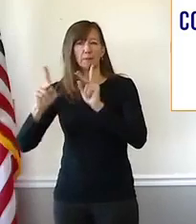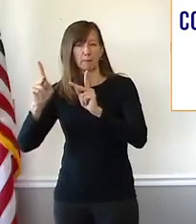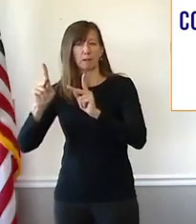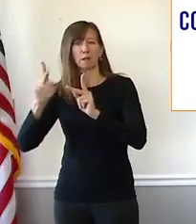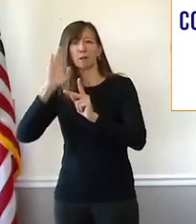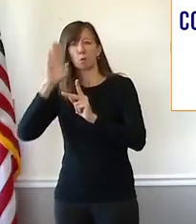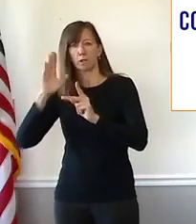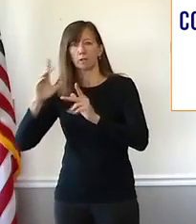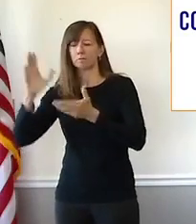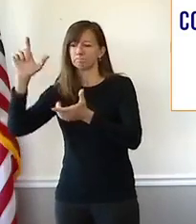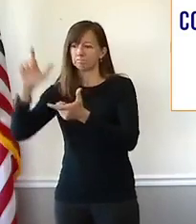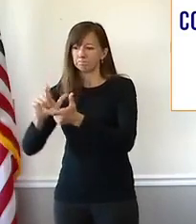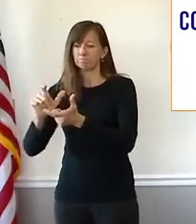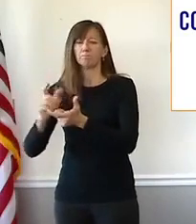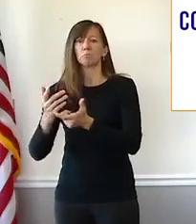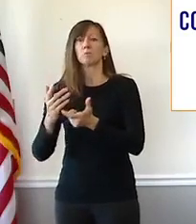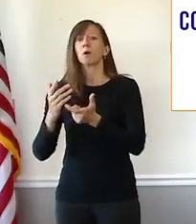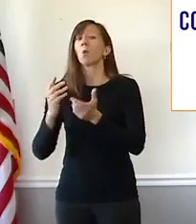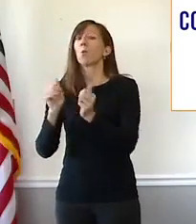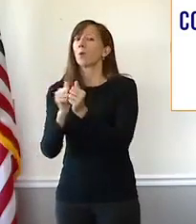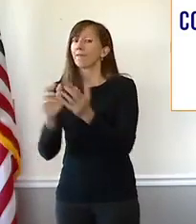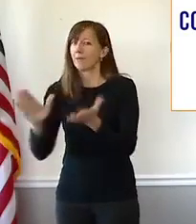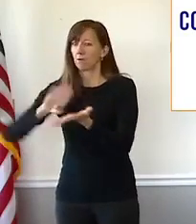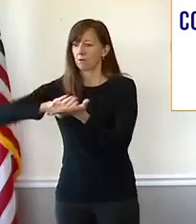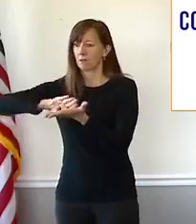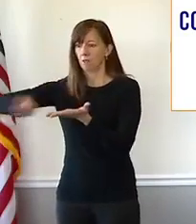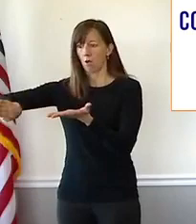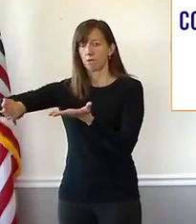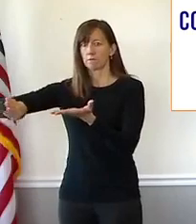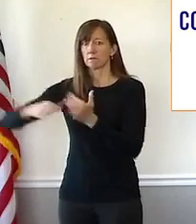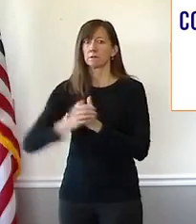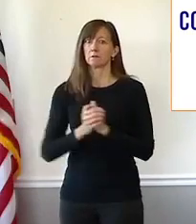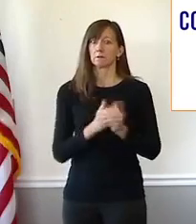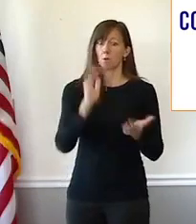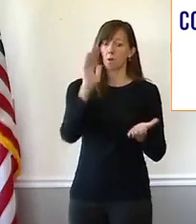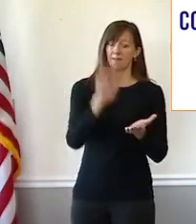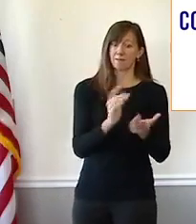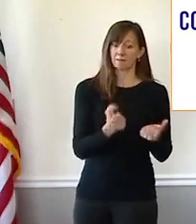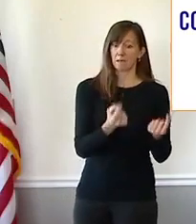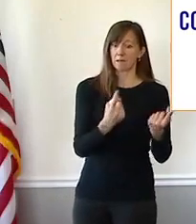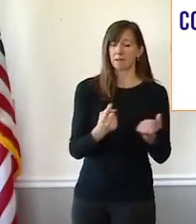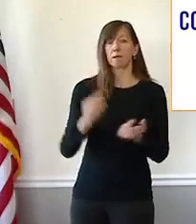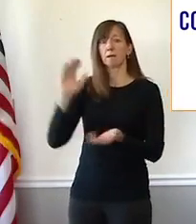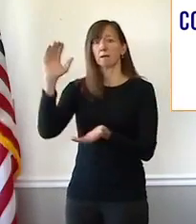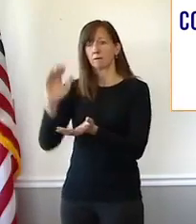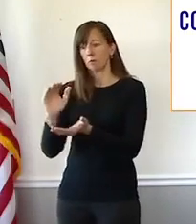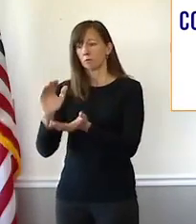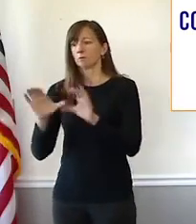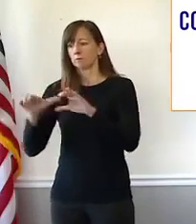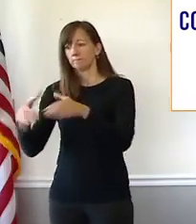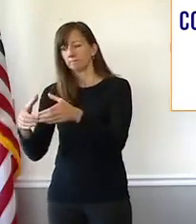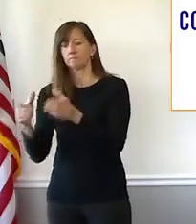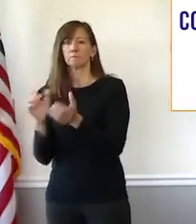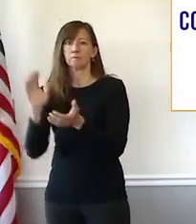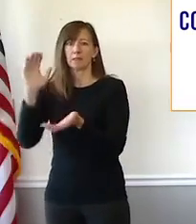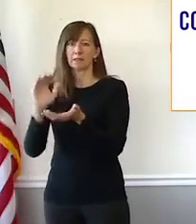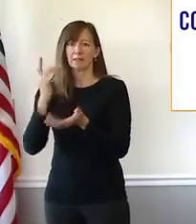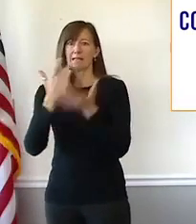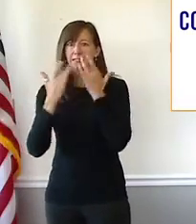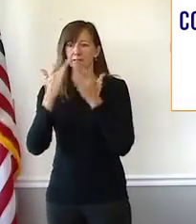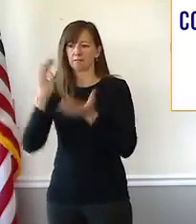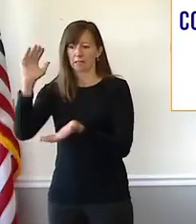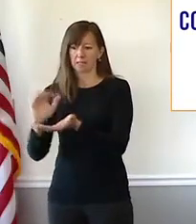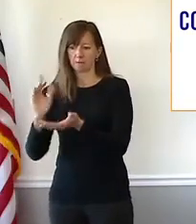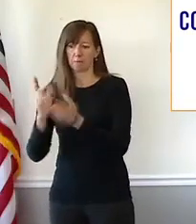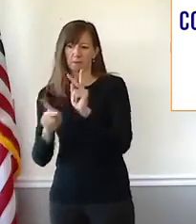we will achieve that with no layoffs. So less spending, smaller county workforce, no layoffs, and we will not raise property taxes